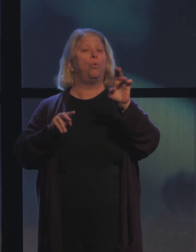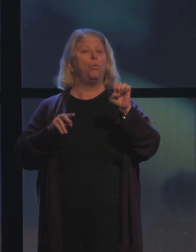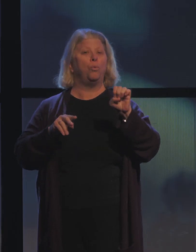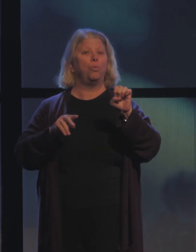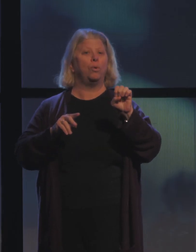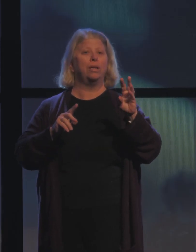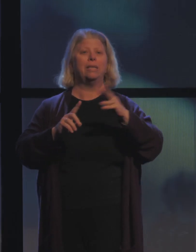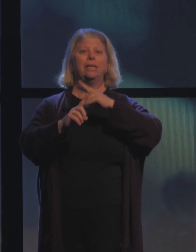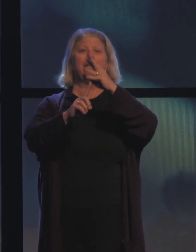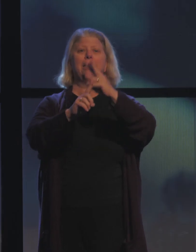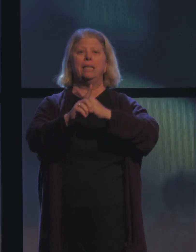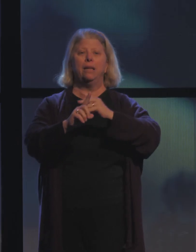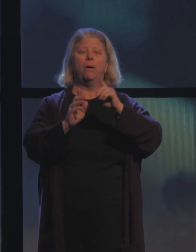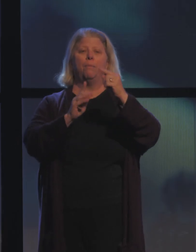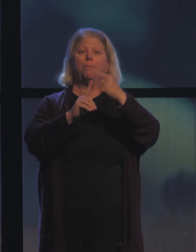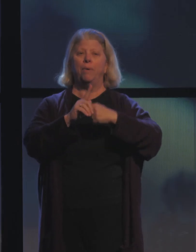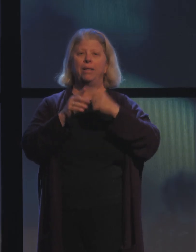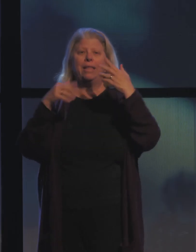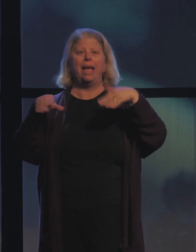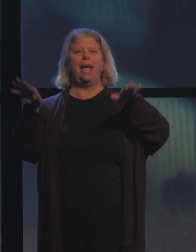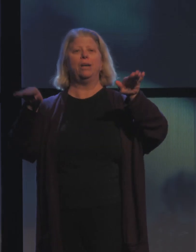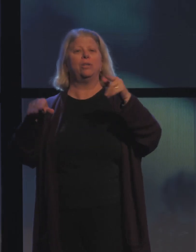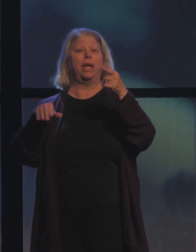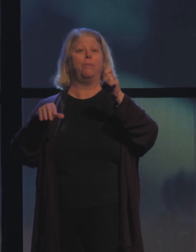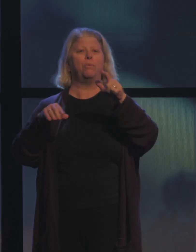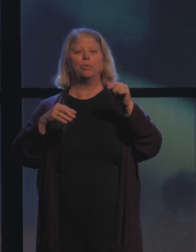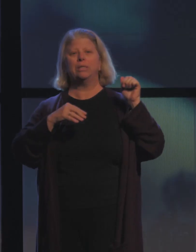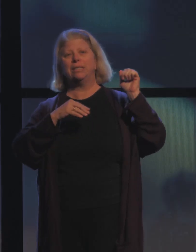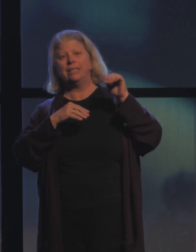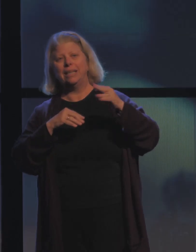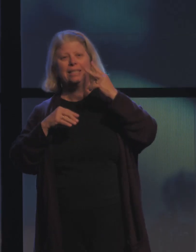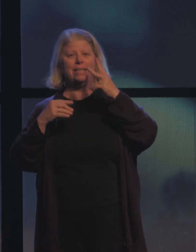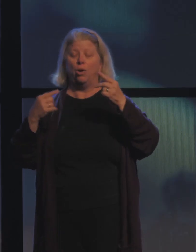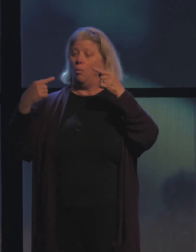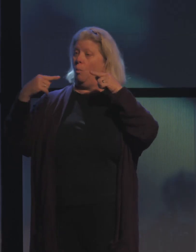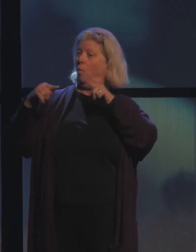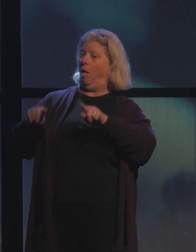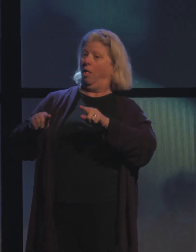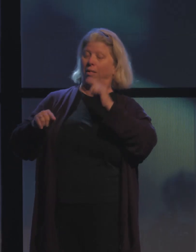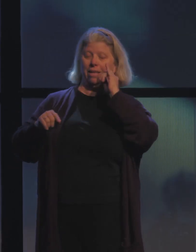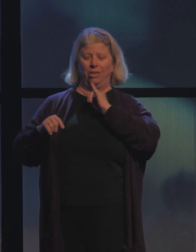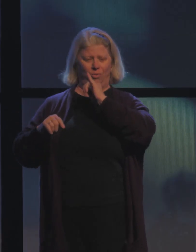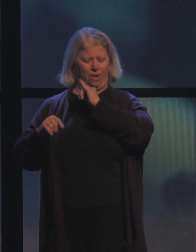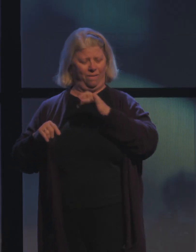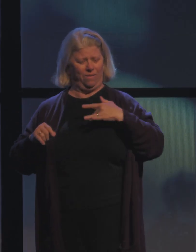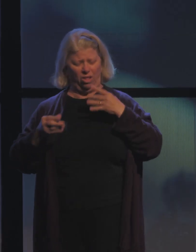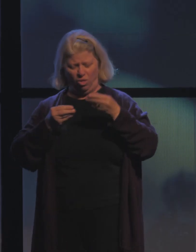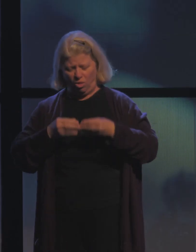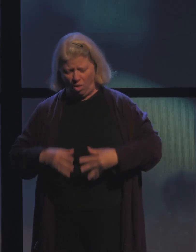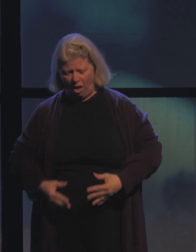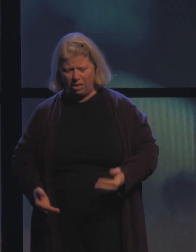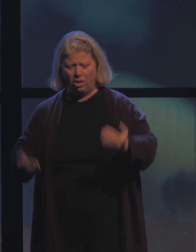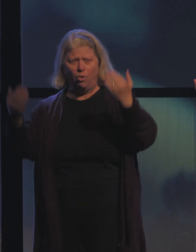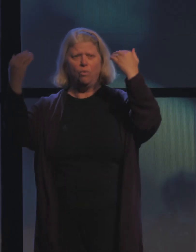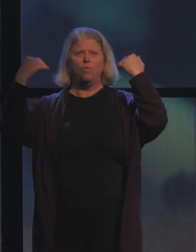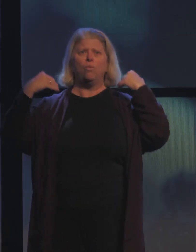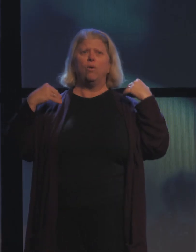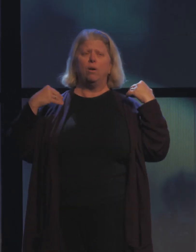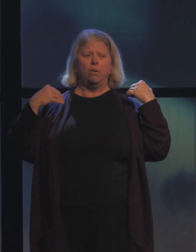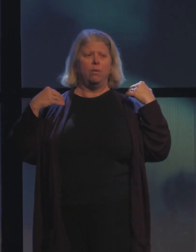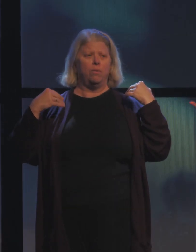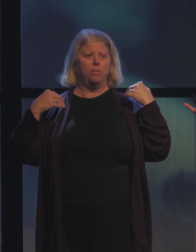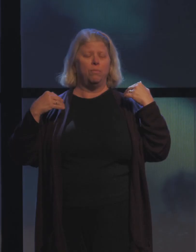6th month, the angel Gabriel was sent. We see that in the midst of Israel feeling so lost and overwhelmed by